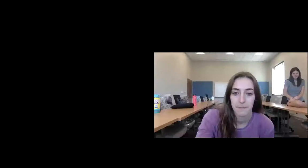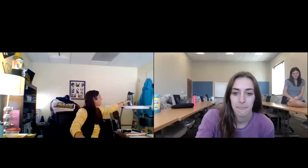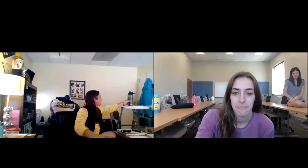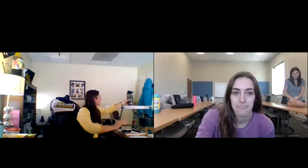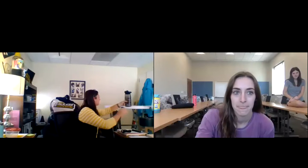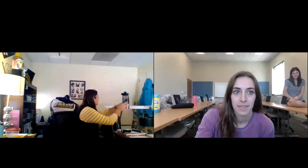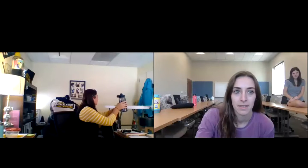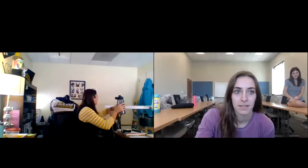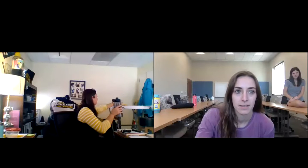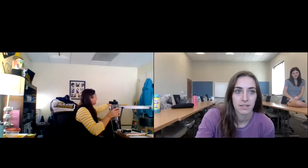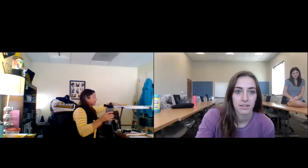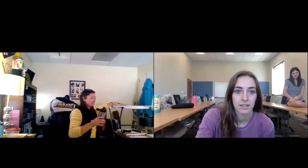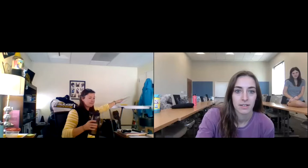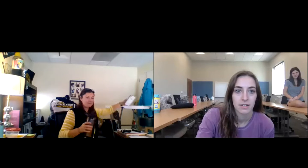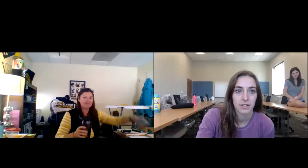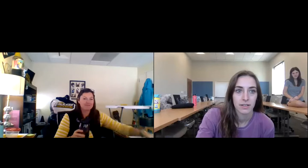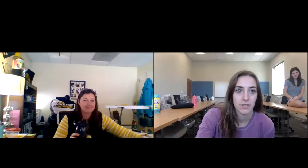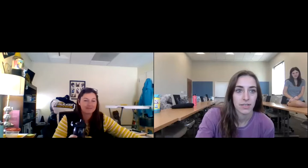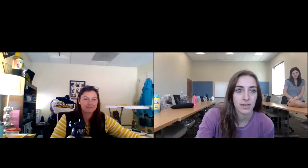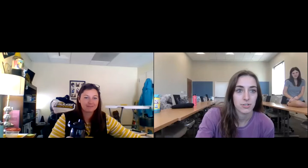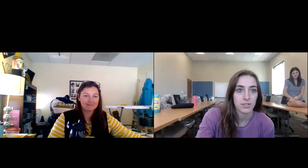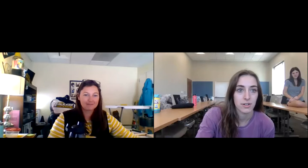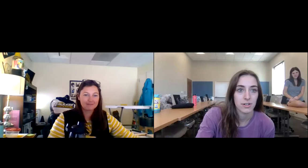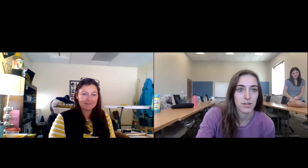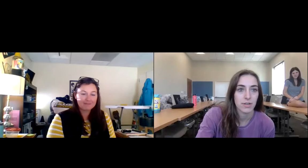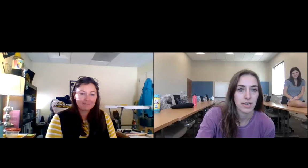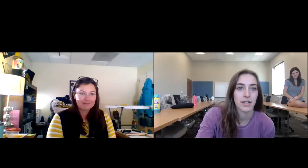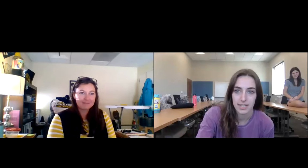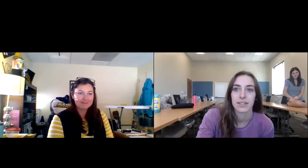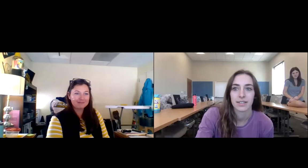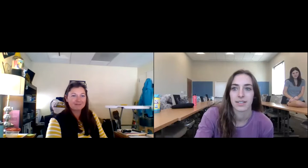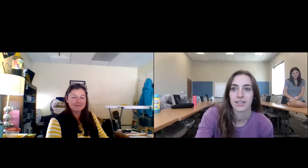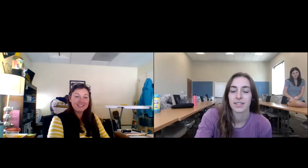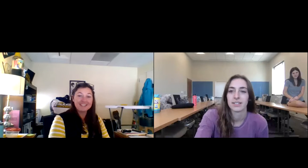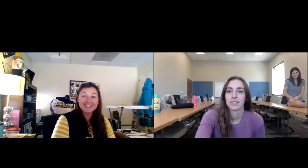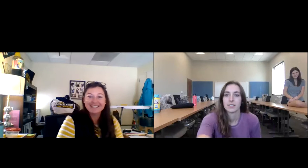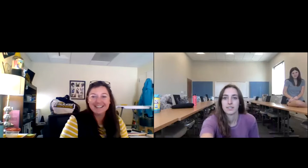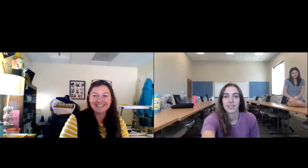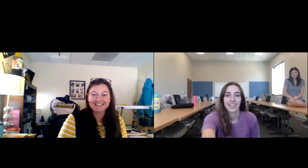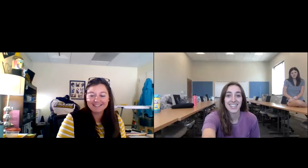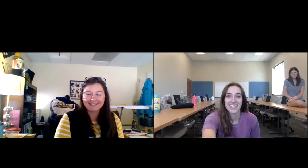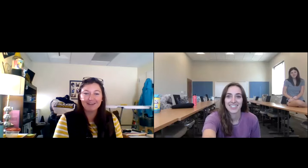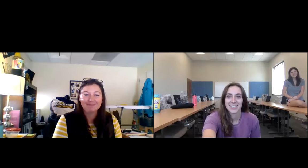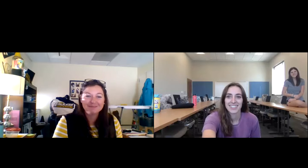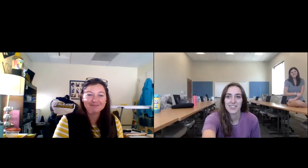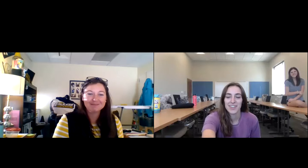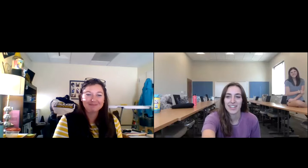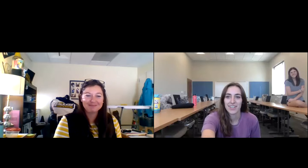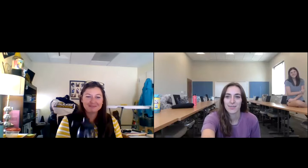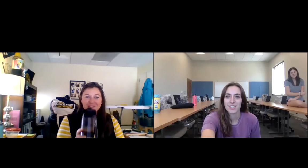It's weird. You have to get their permission and everything. Oh, I think I just started recording. You did. You did, yes. I can see it in the top. Oh, great. Okay, we're just going to